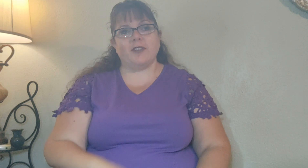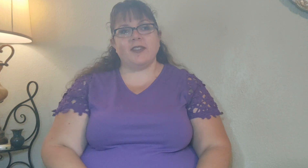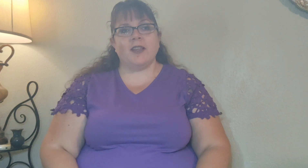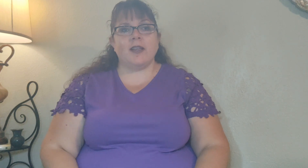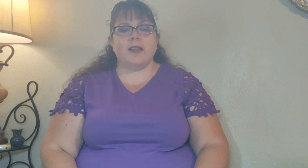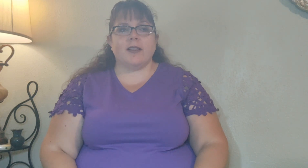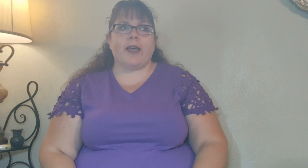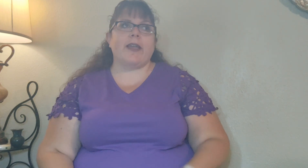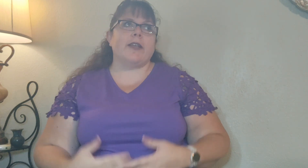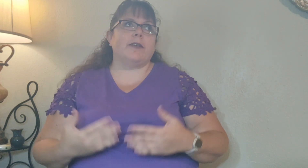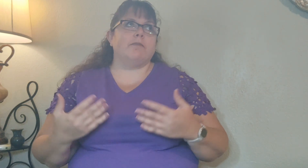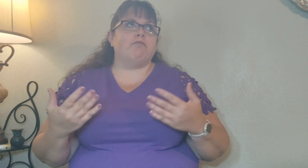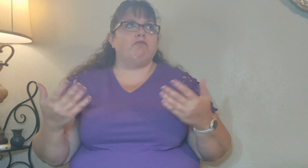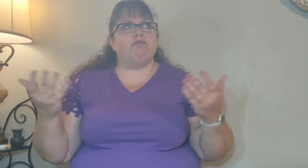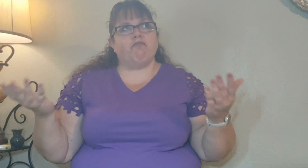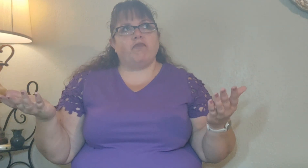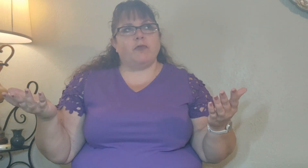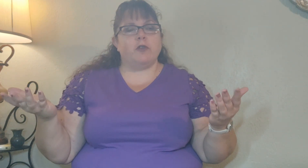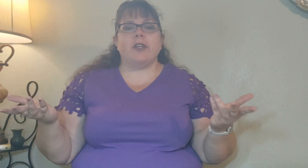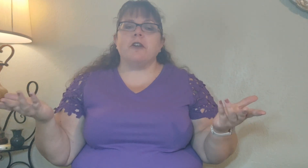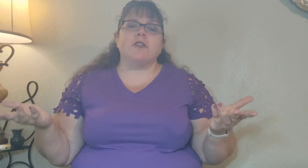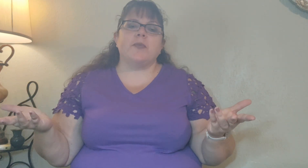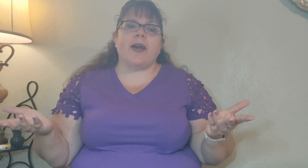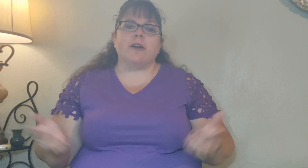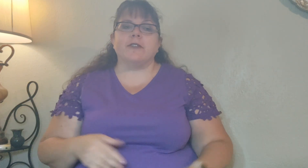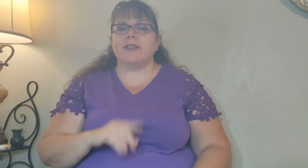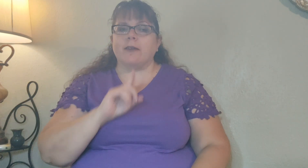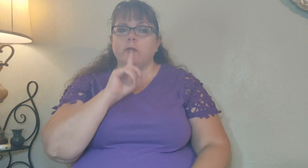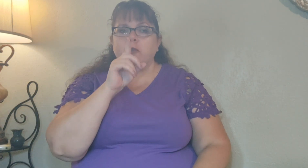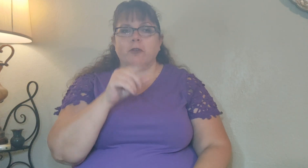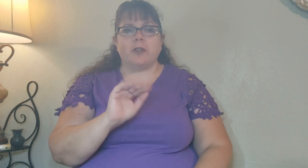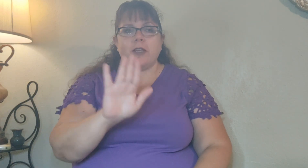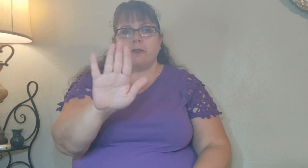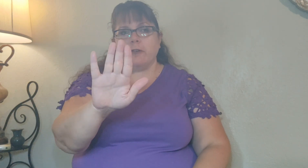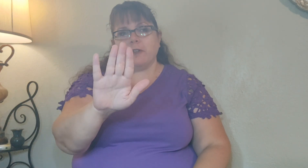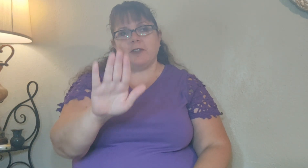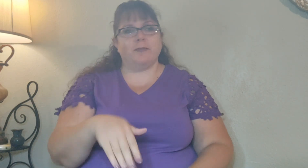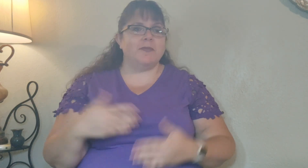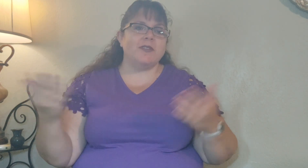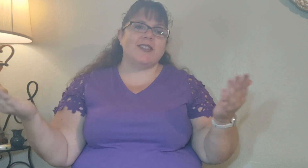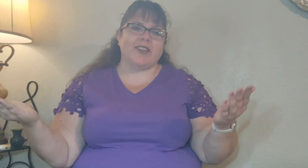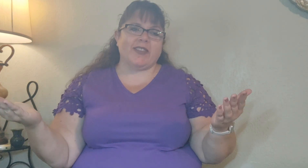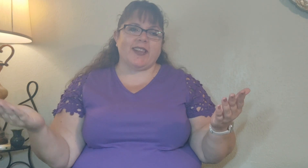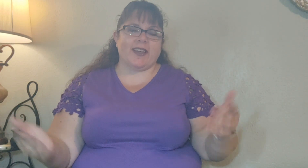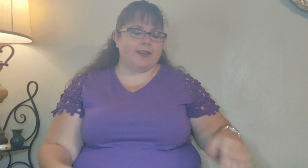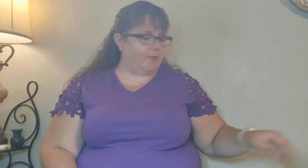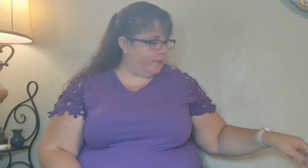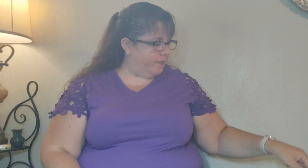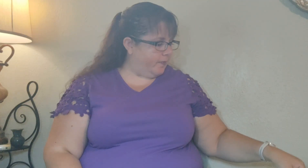yours. Like, you tell your spouse, I'm truly yours. Stuff like that.